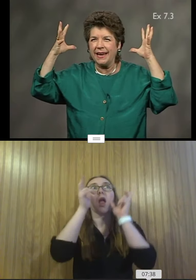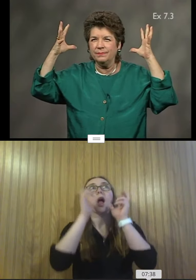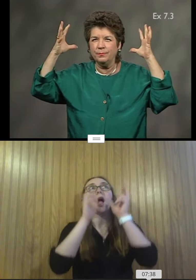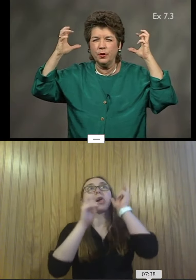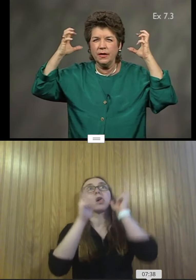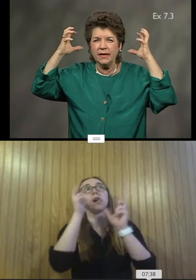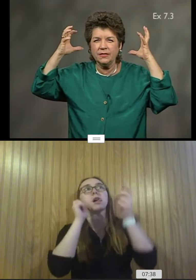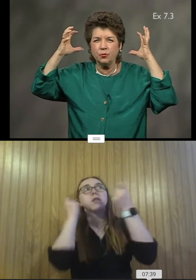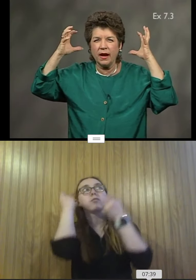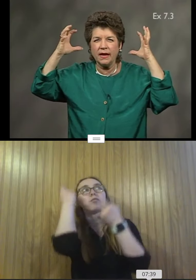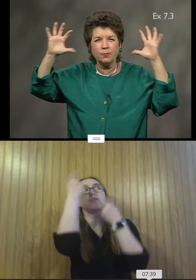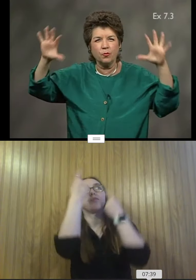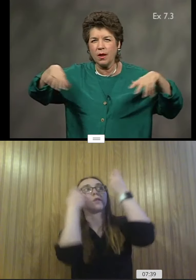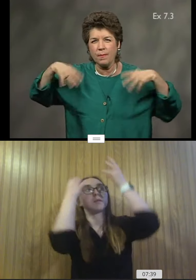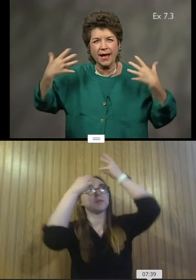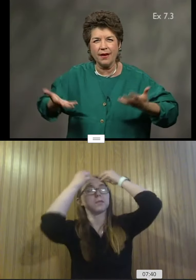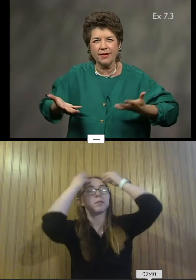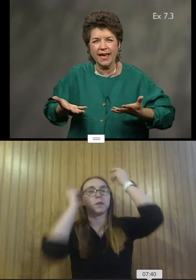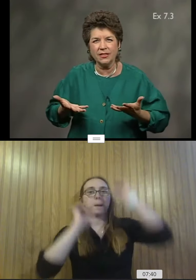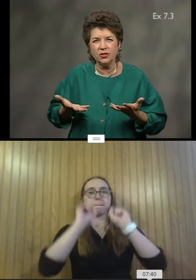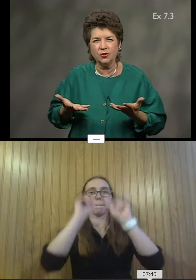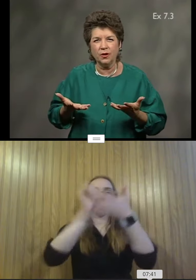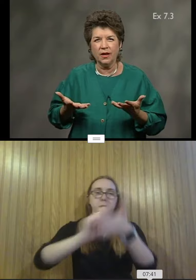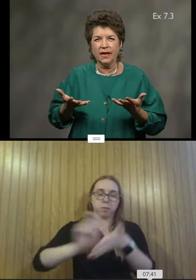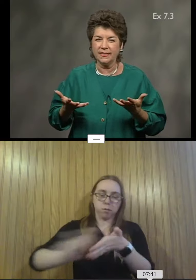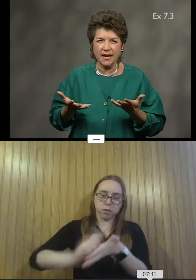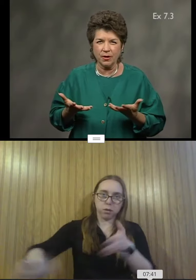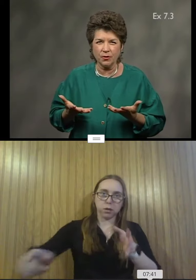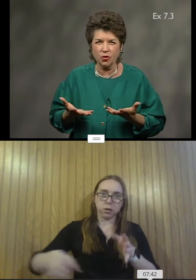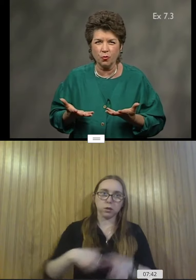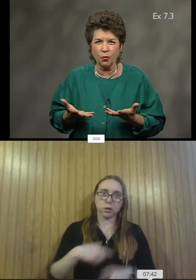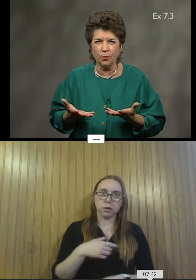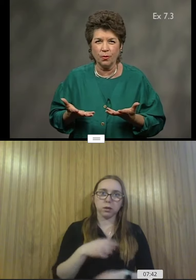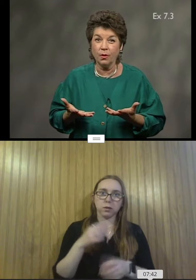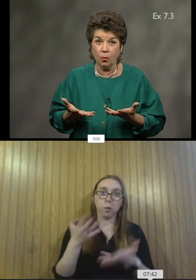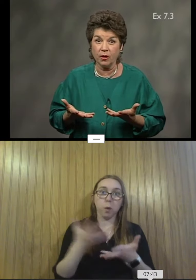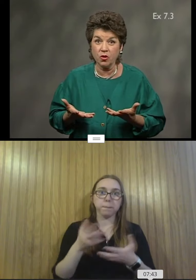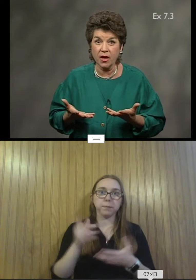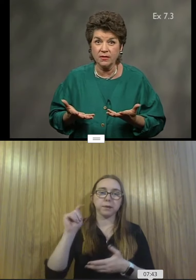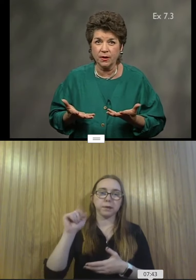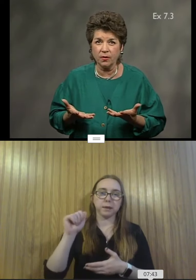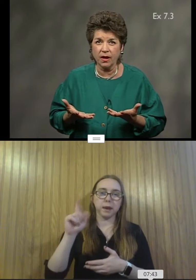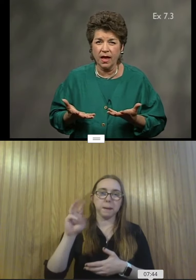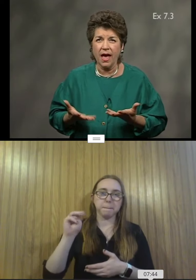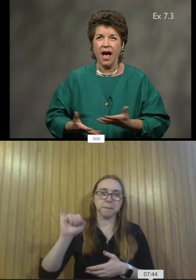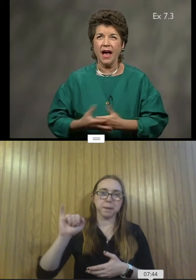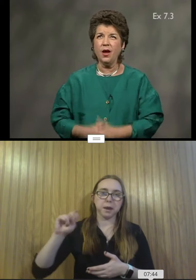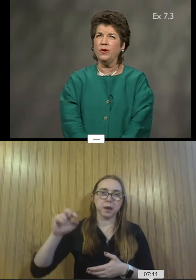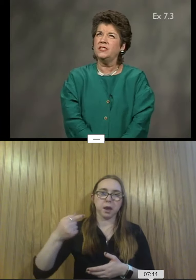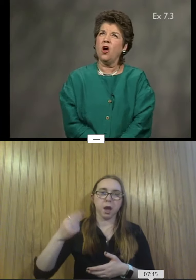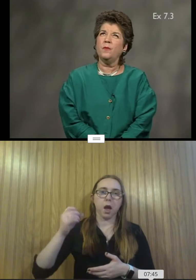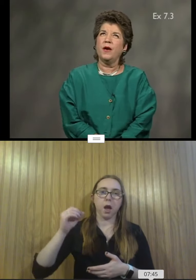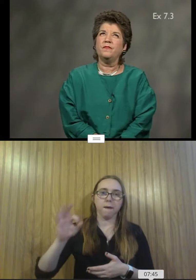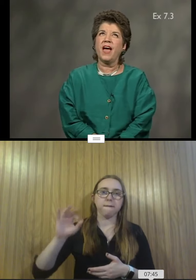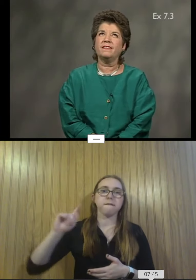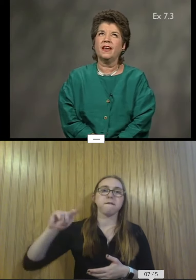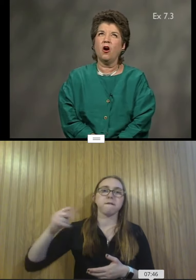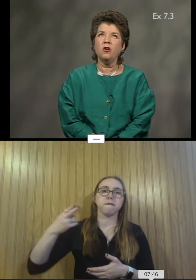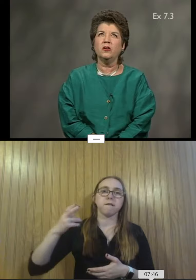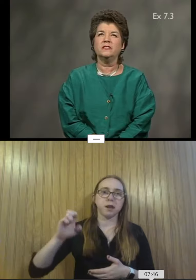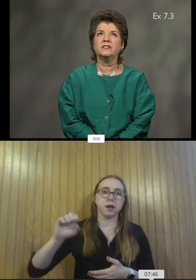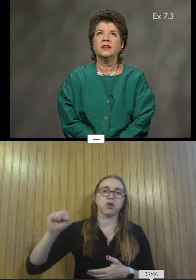and put it in his brain and brought it back out again to you in Taming of the Shrew? William Shakespeare. I know we talk about the